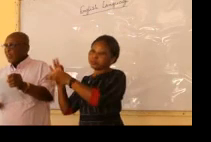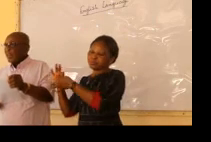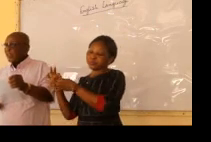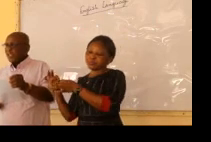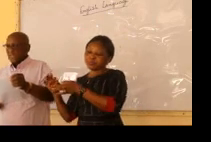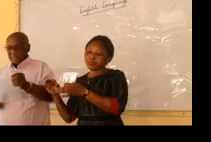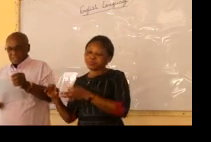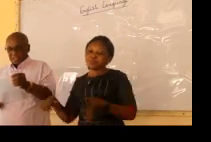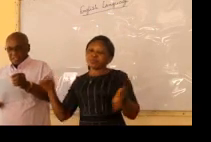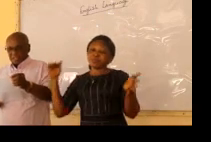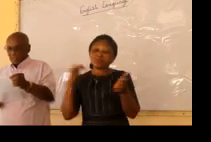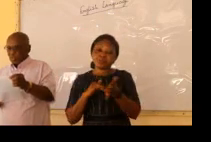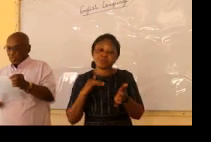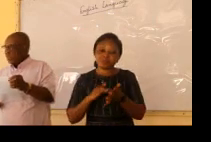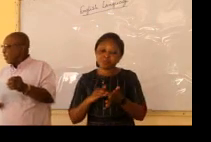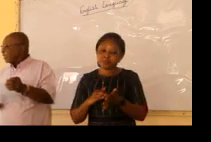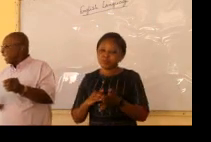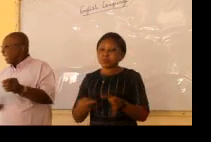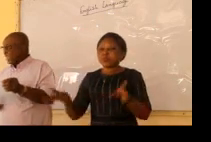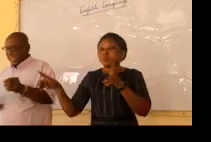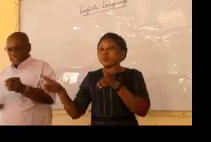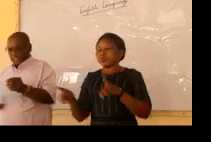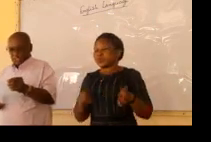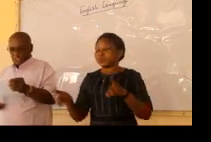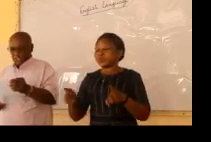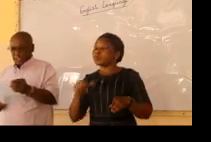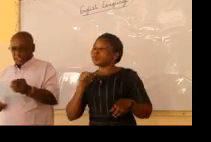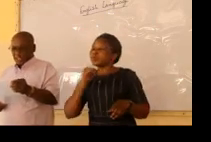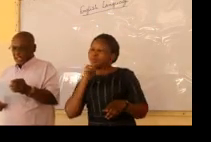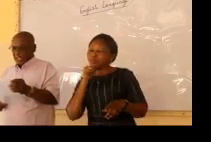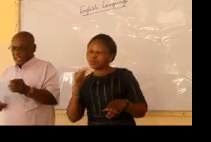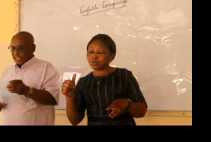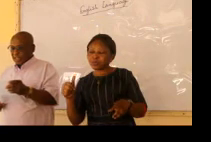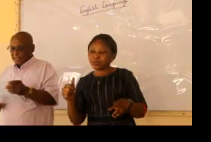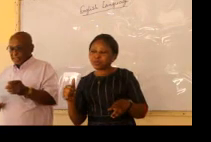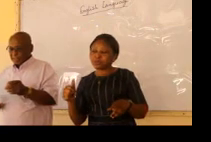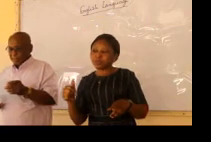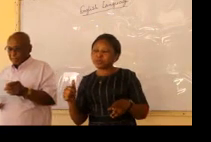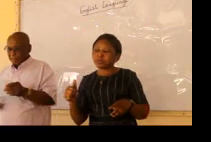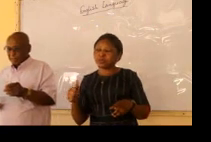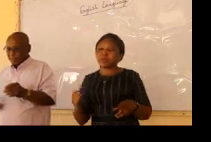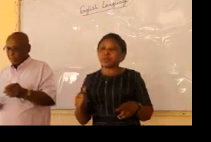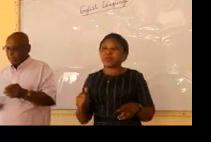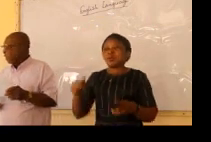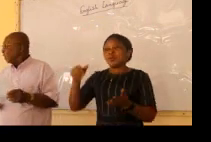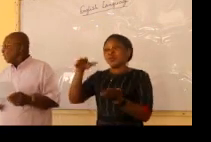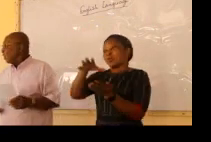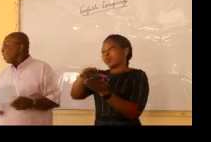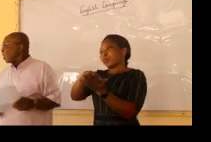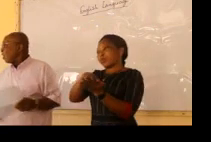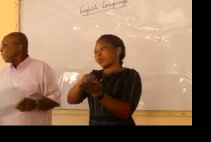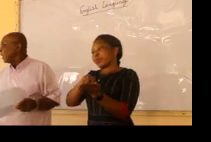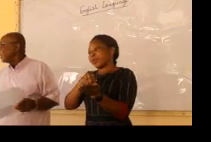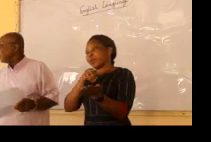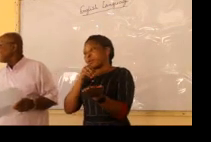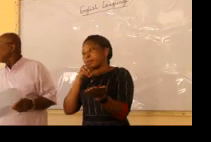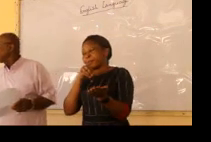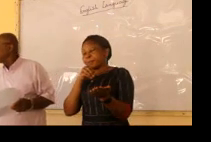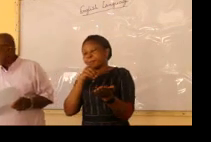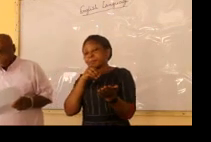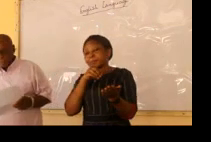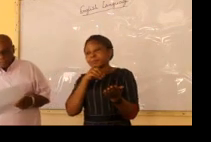And another thing is, do not engage in lifting or